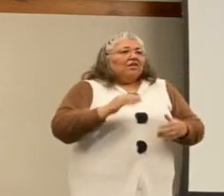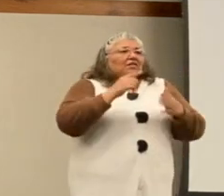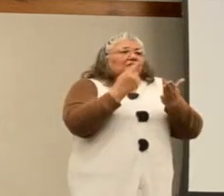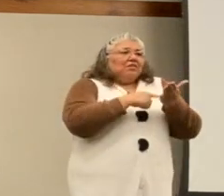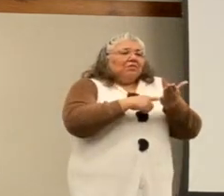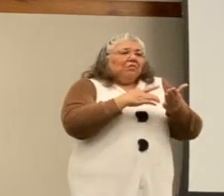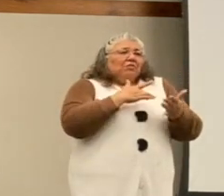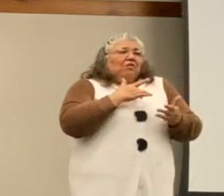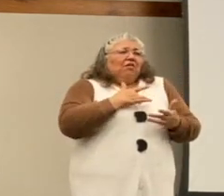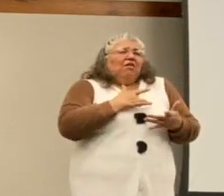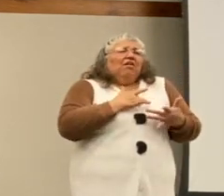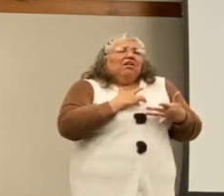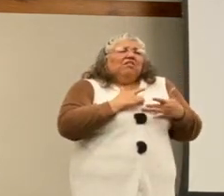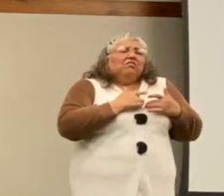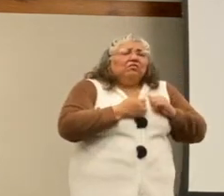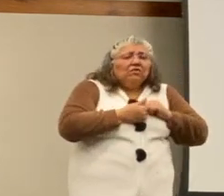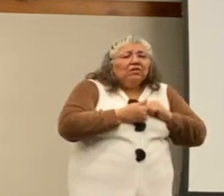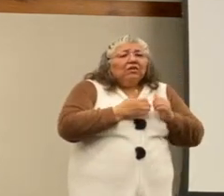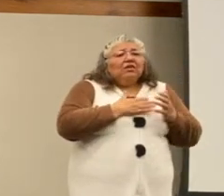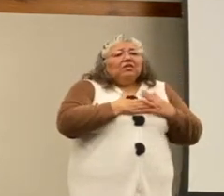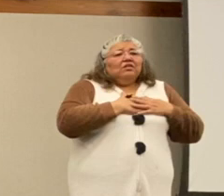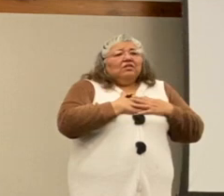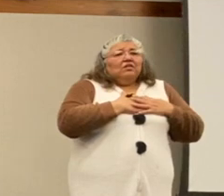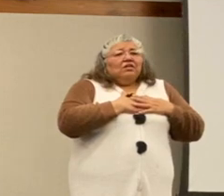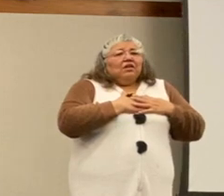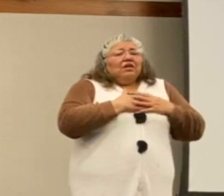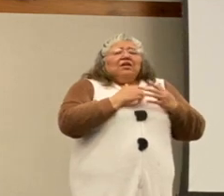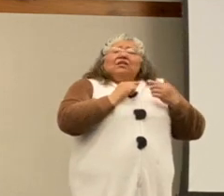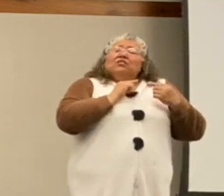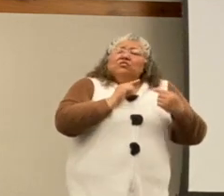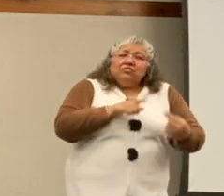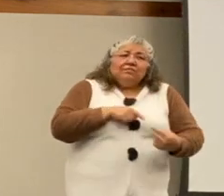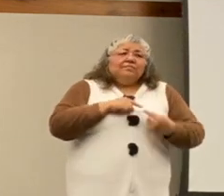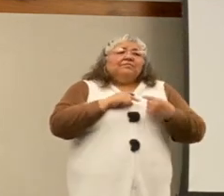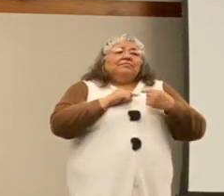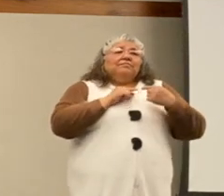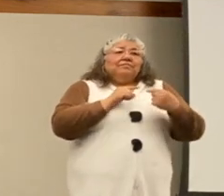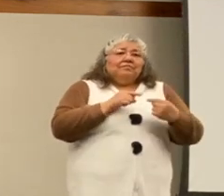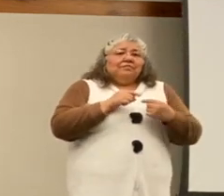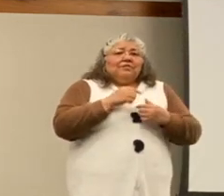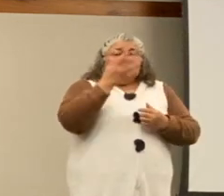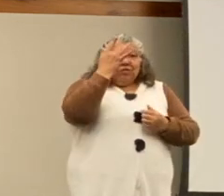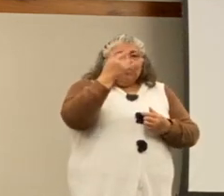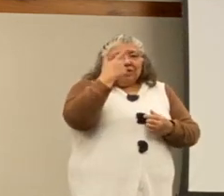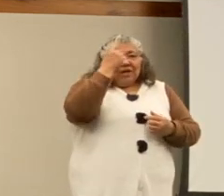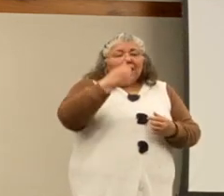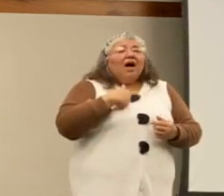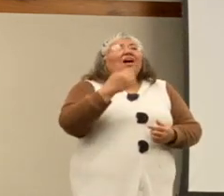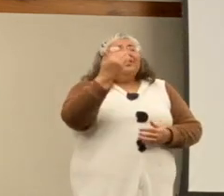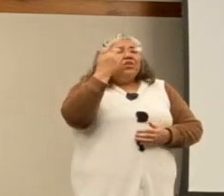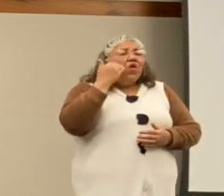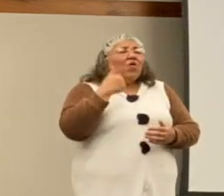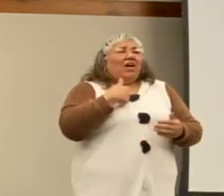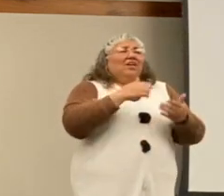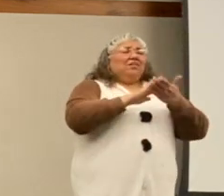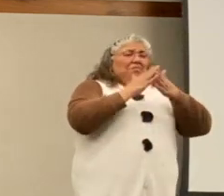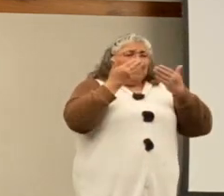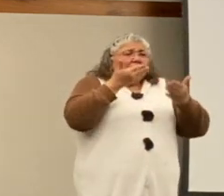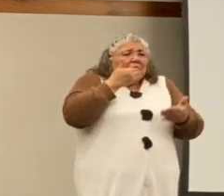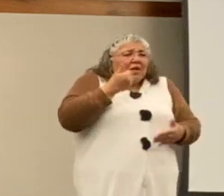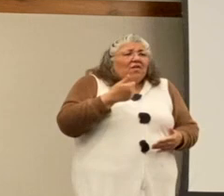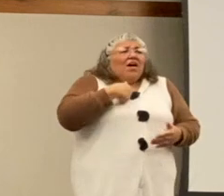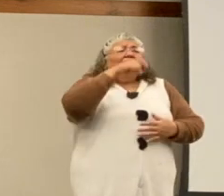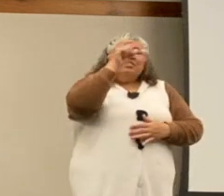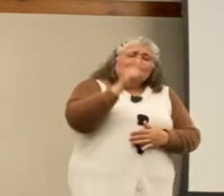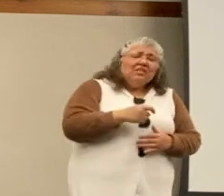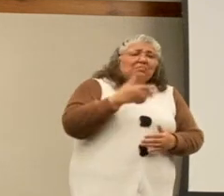your heart gets cut. Sometimes your soul gets cut, right? And so here it is. And he's struggling. Because he says, I know I can be better. I